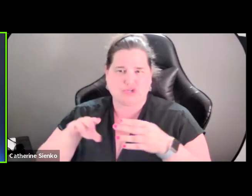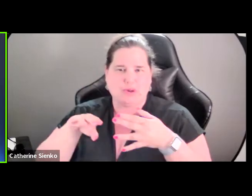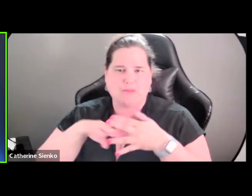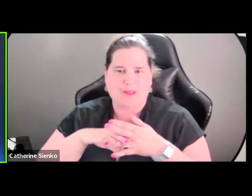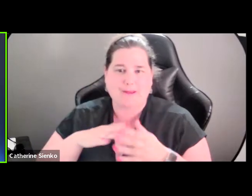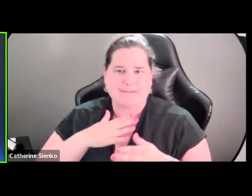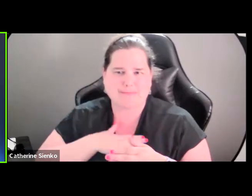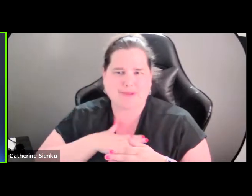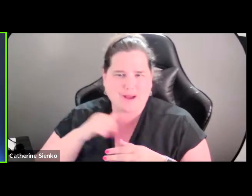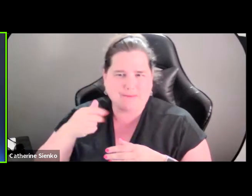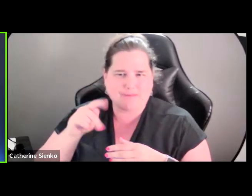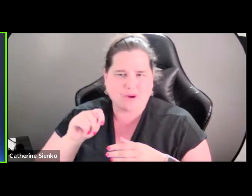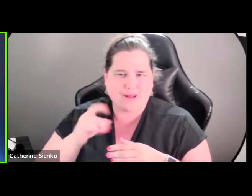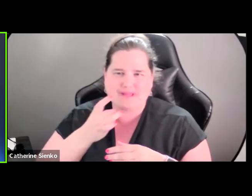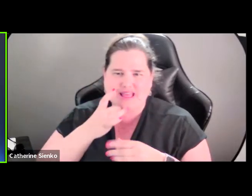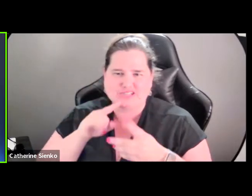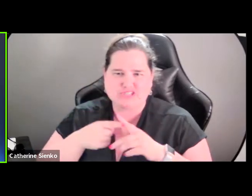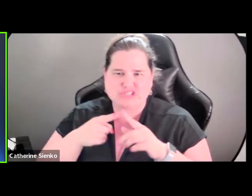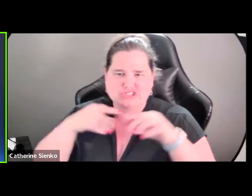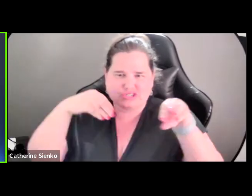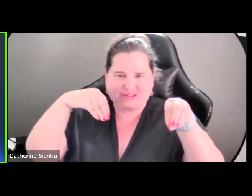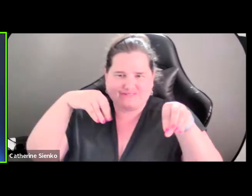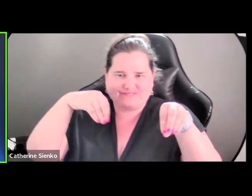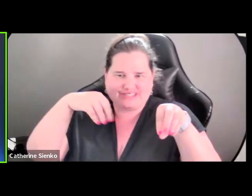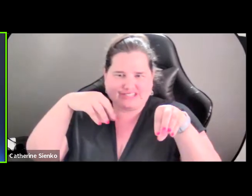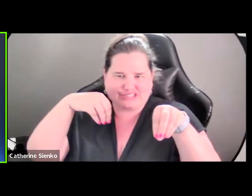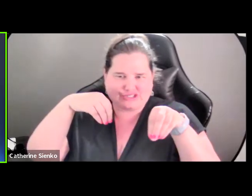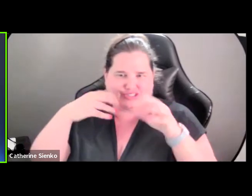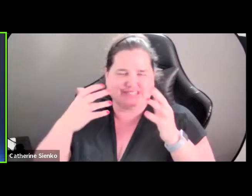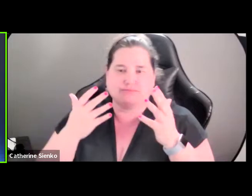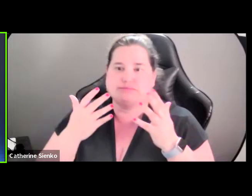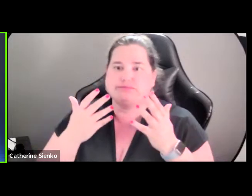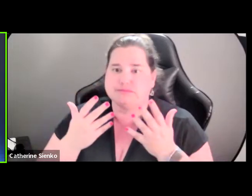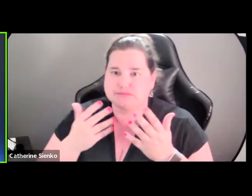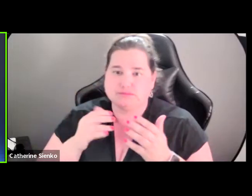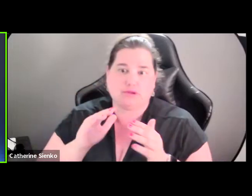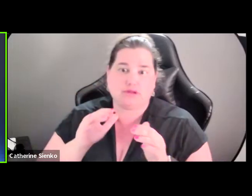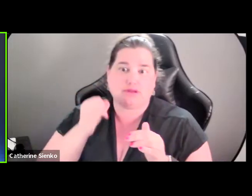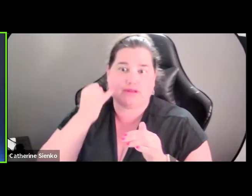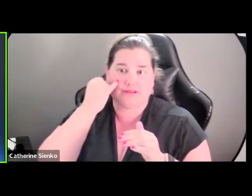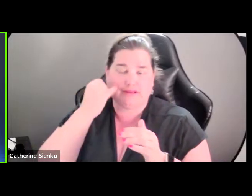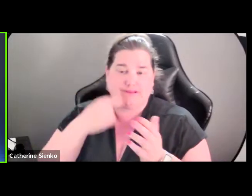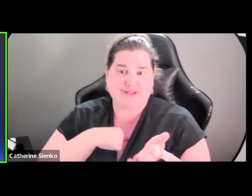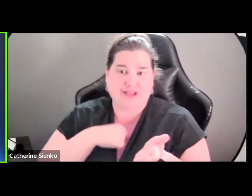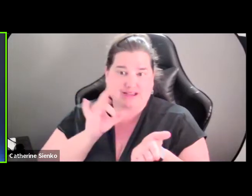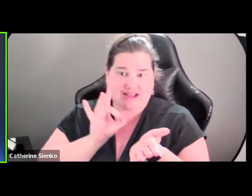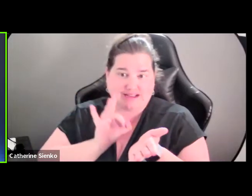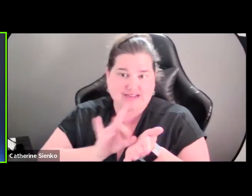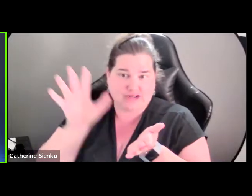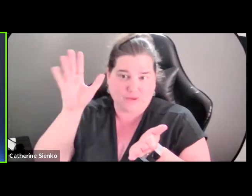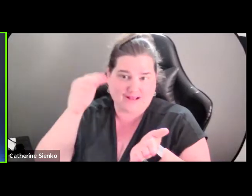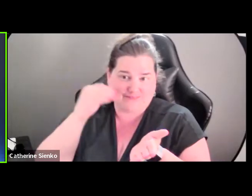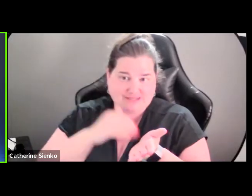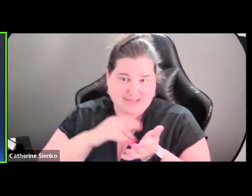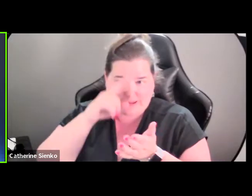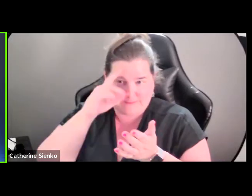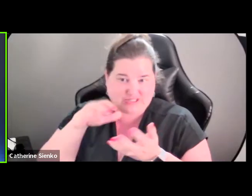I want to give everyone a heads up that my lights started flickering yet again during the